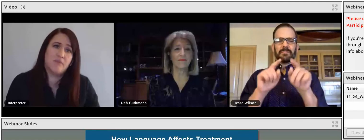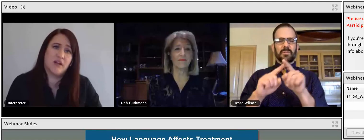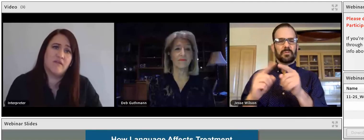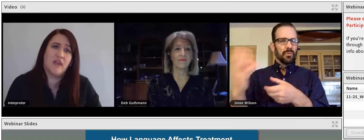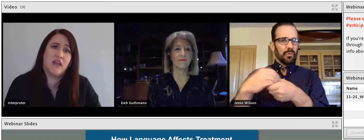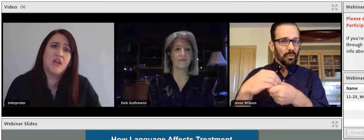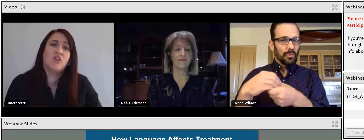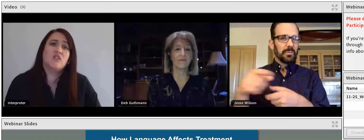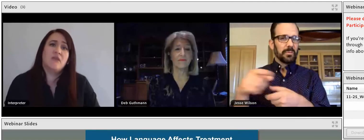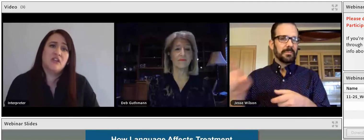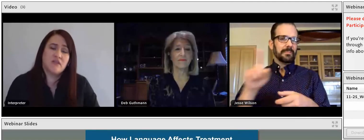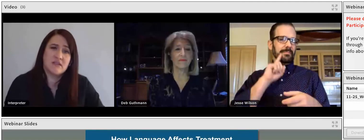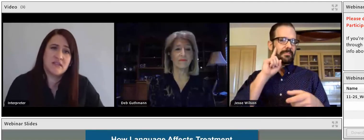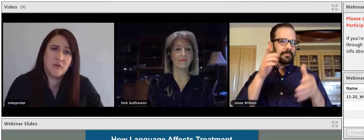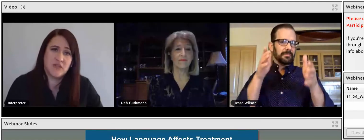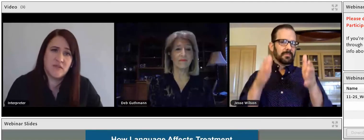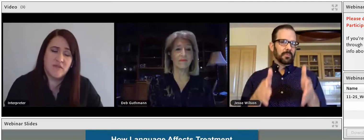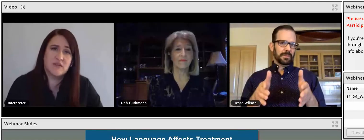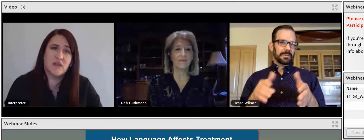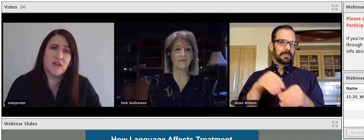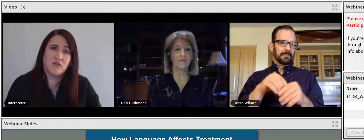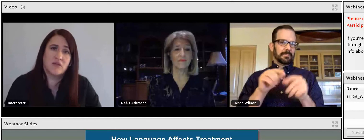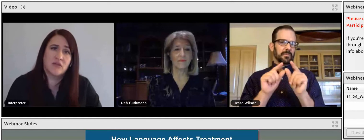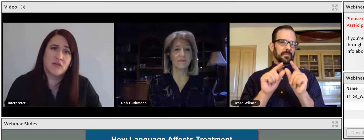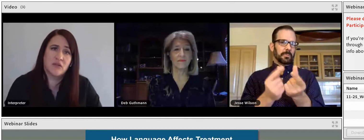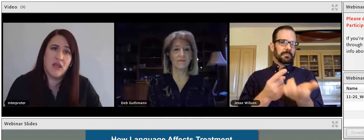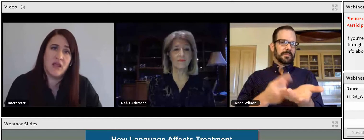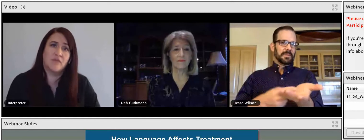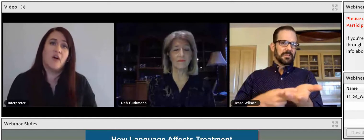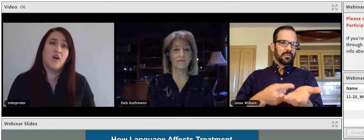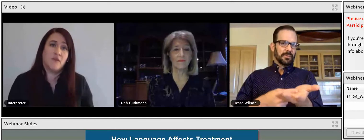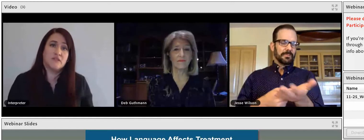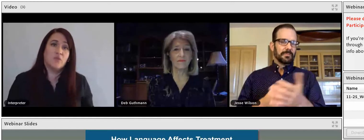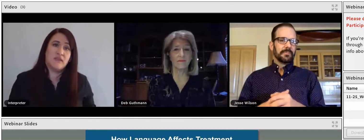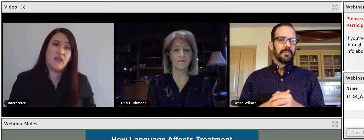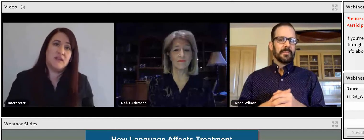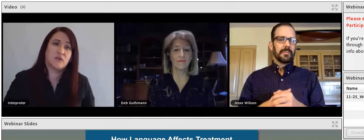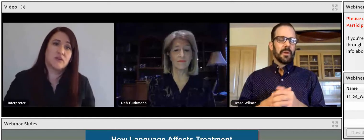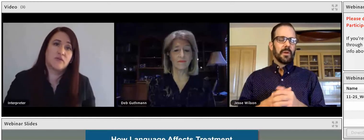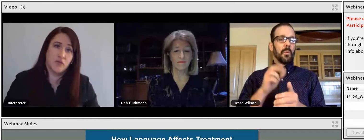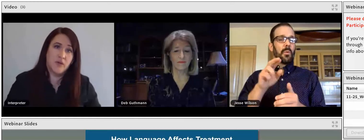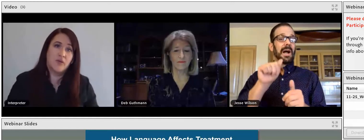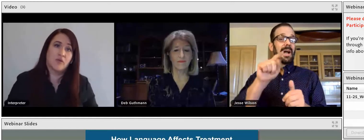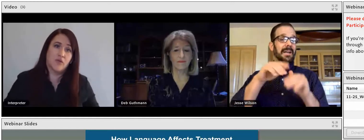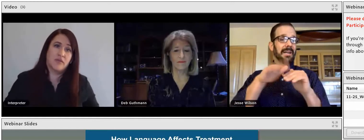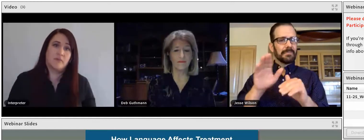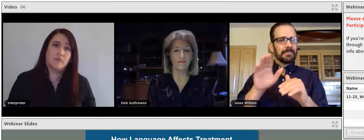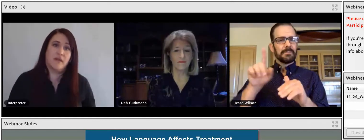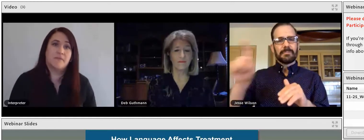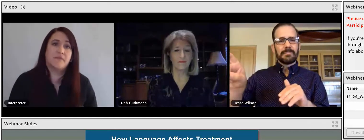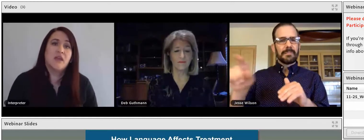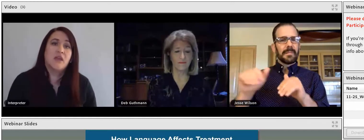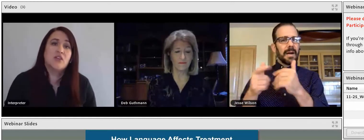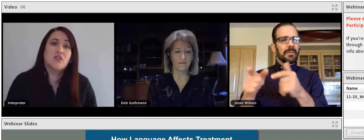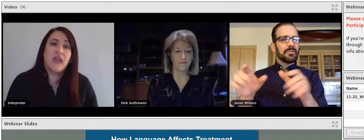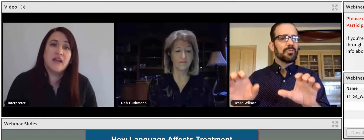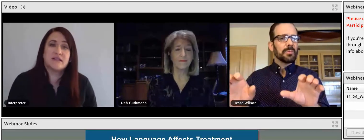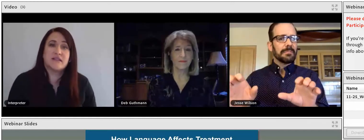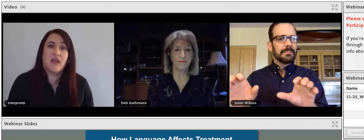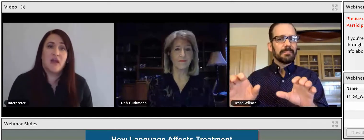it's really imperative that you make sure that the deaf person feels involved with any sort of group or group